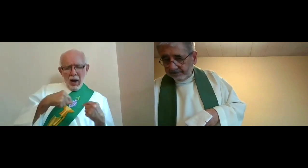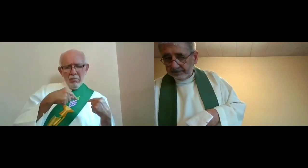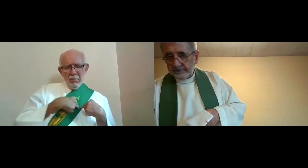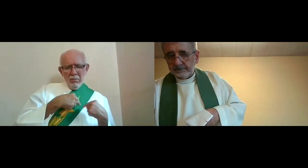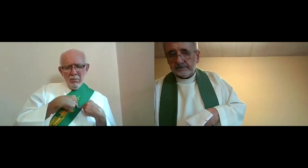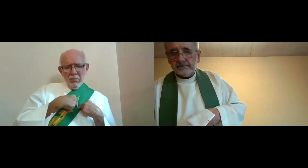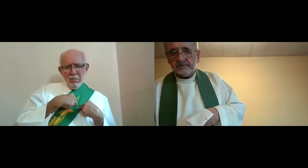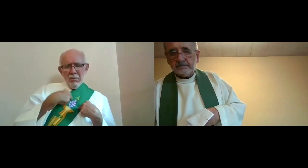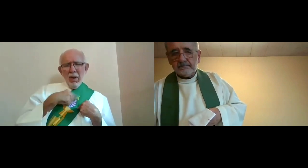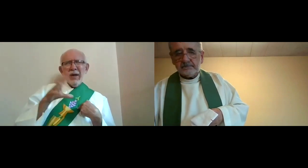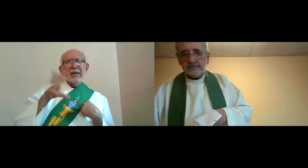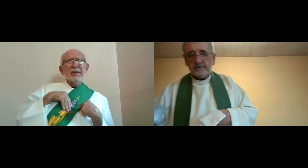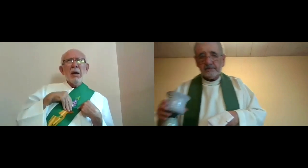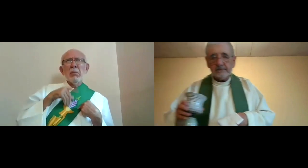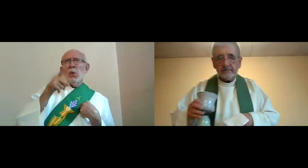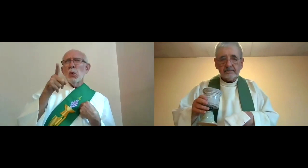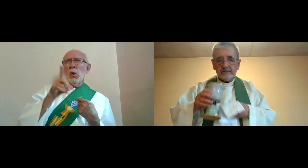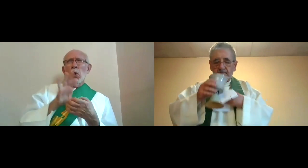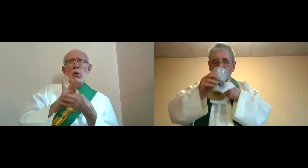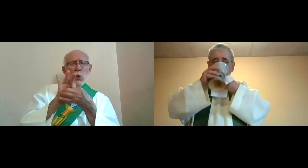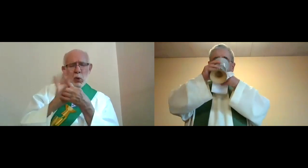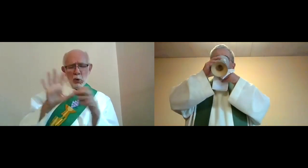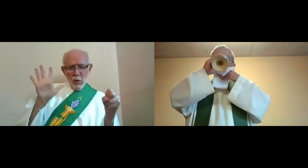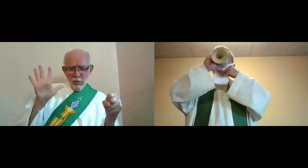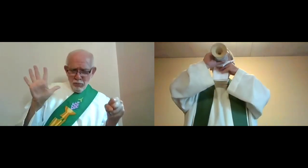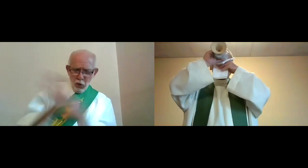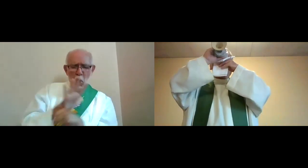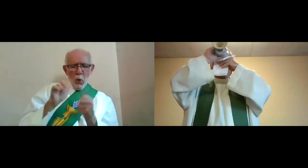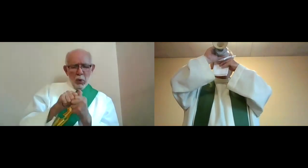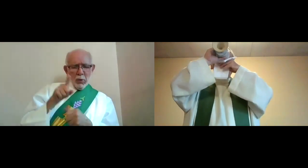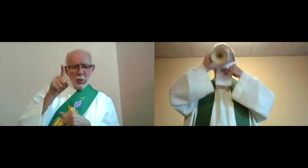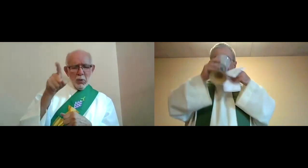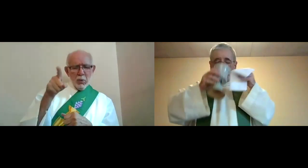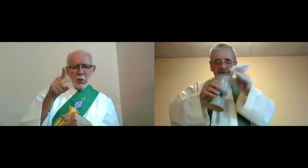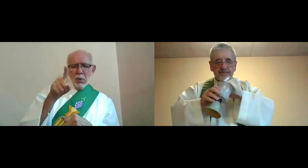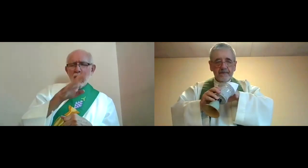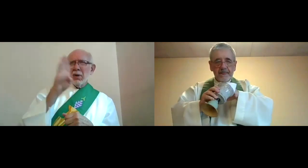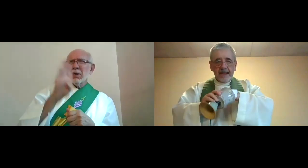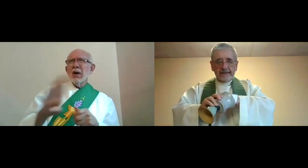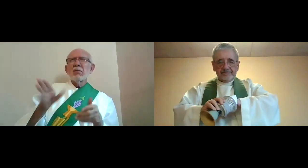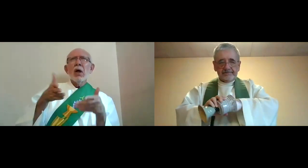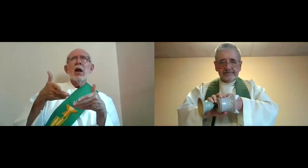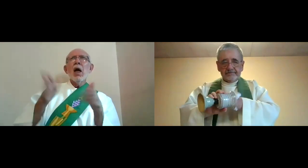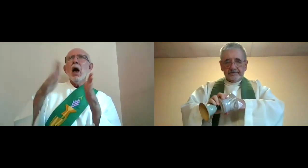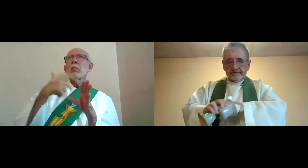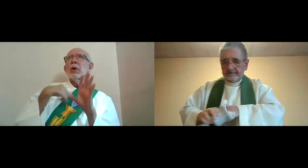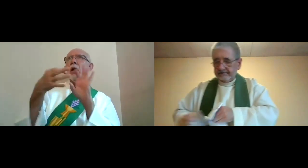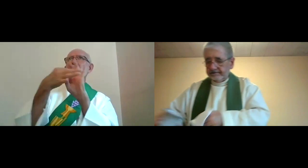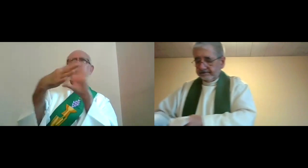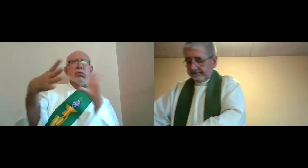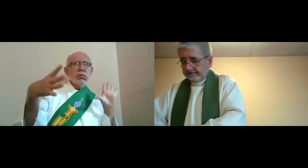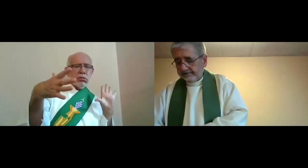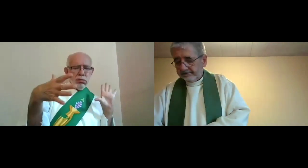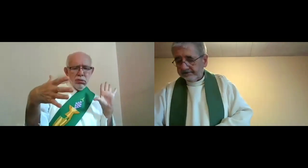I embrace you as if you were already there, and unite myself wholly to you.